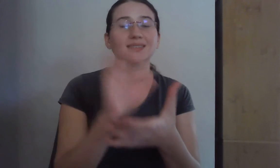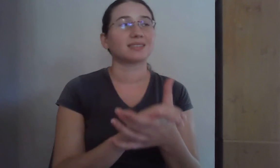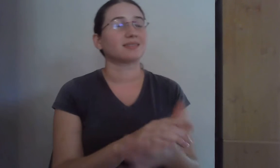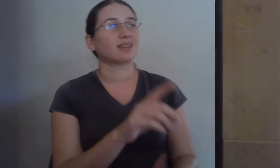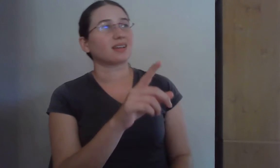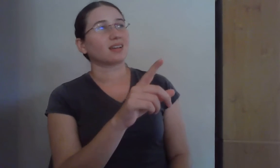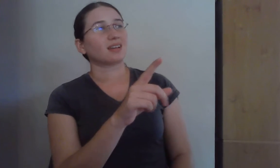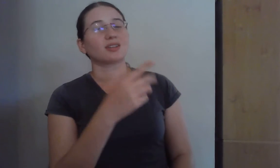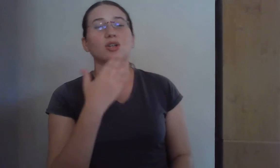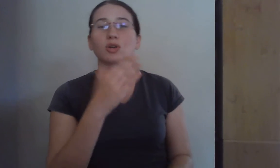it.